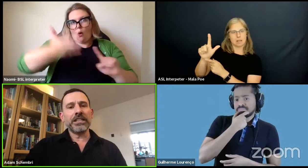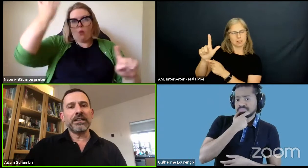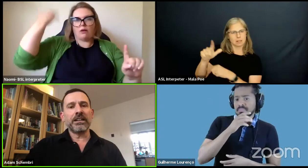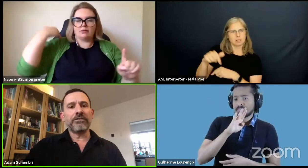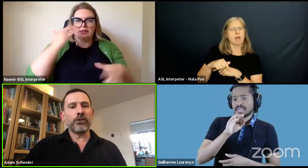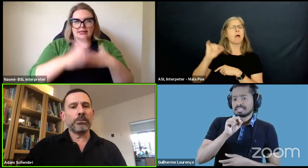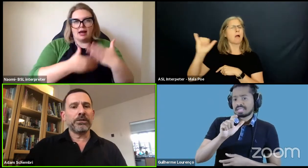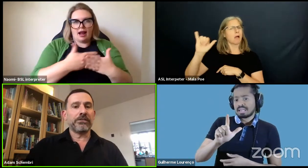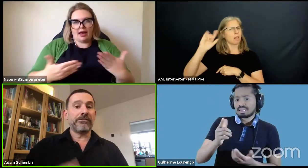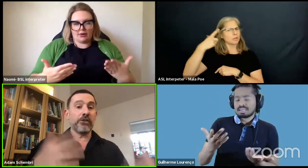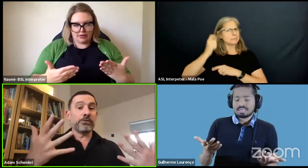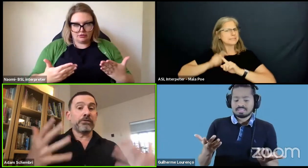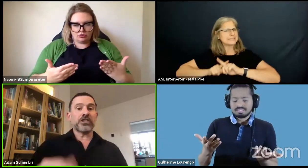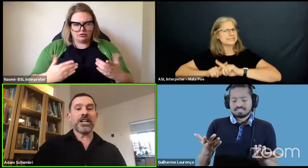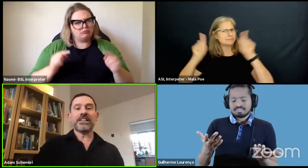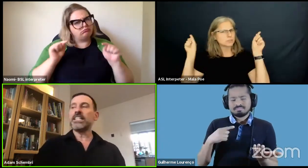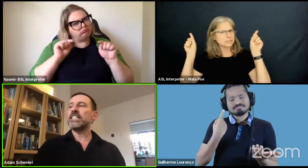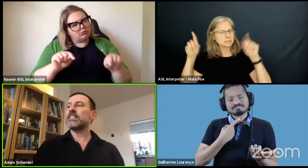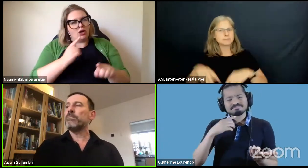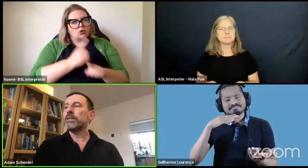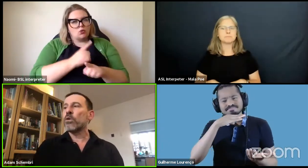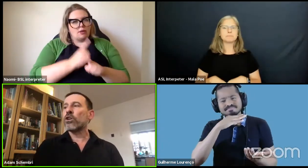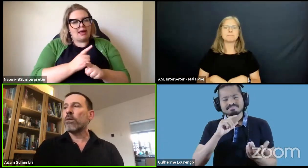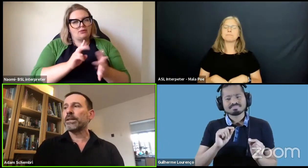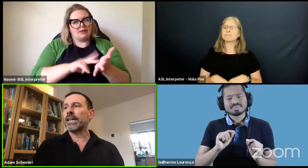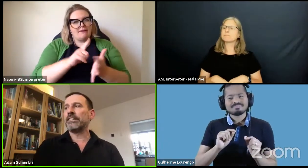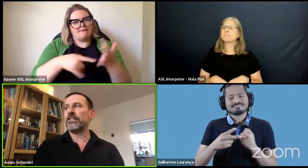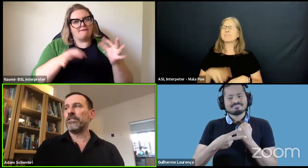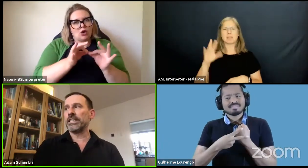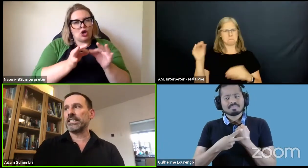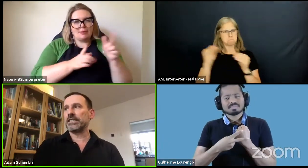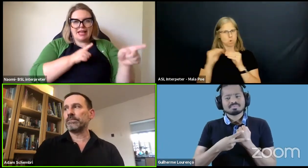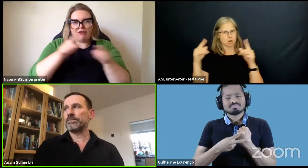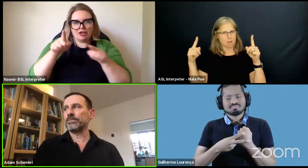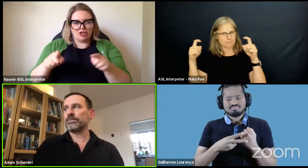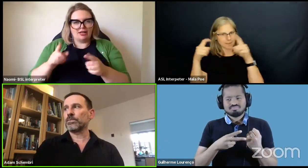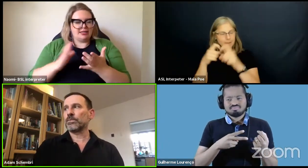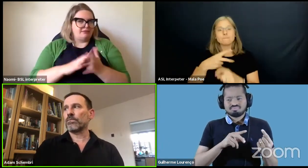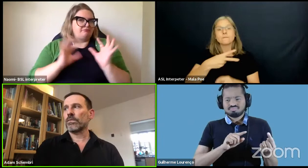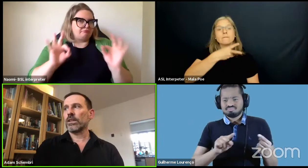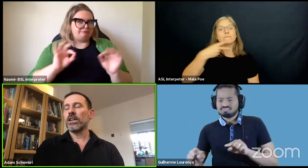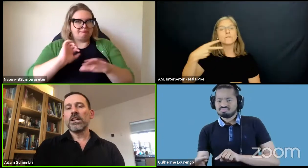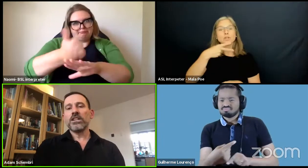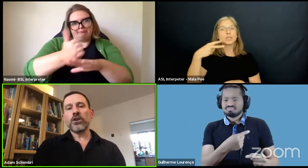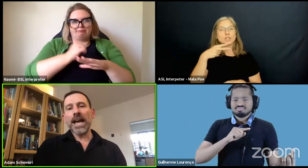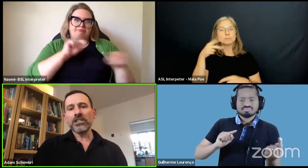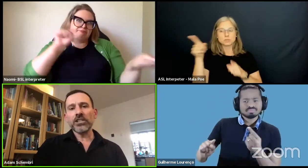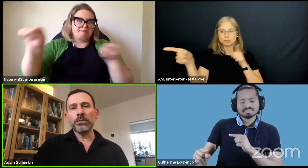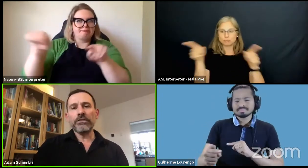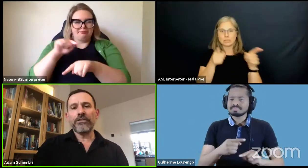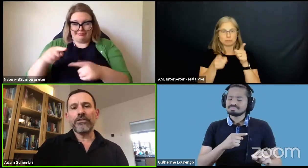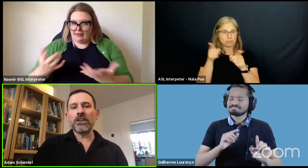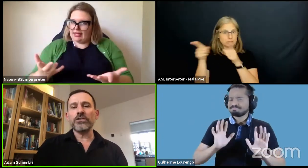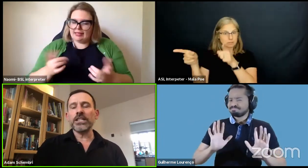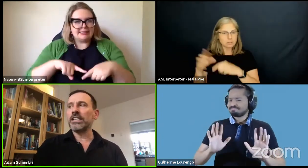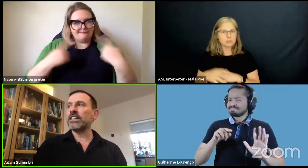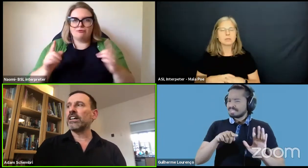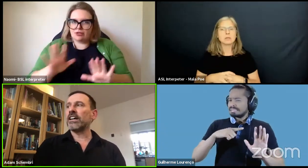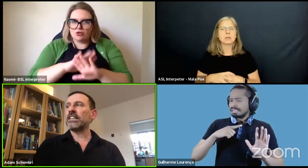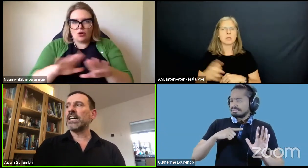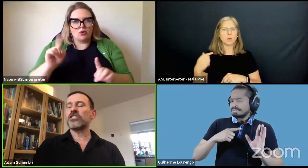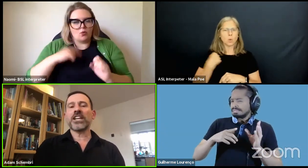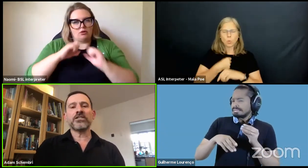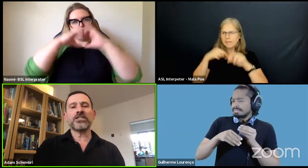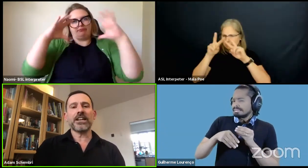of the verb directionality is a bit more complicated than this. So actually we found in